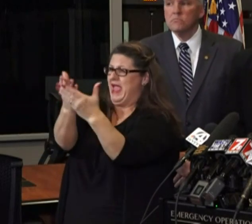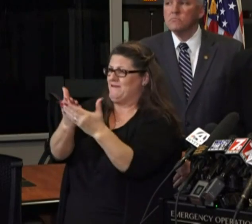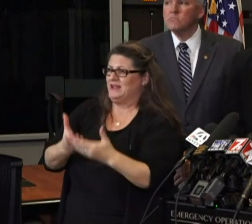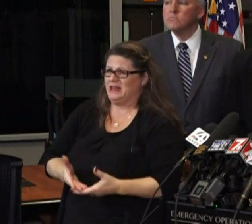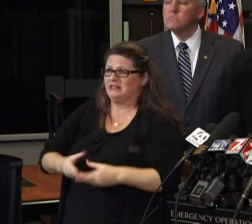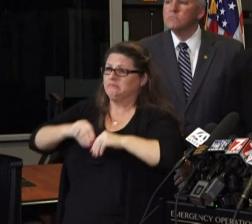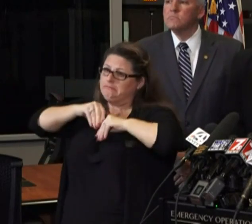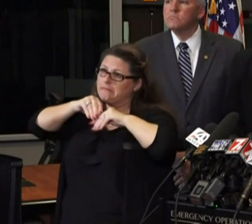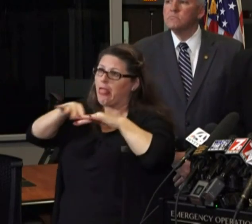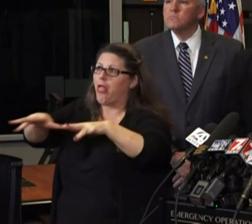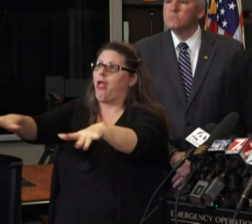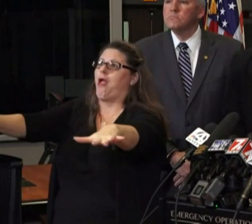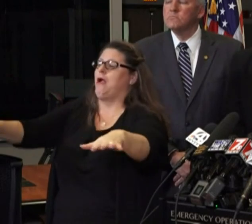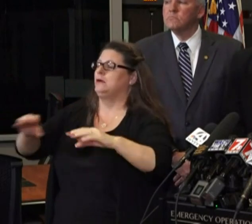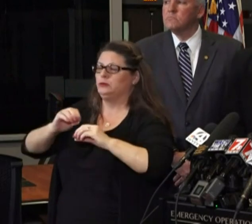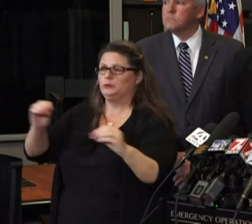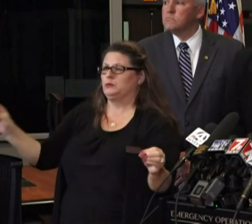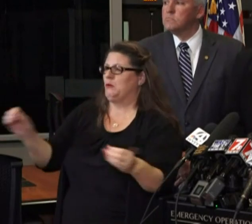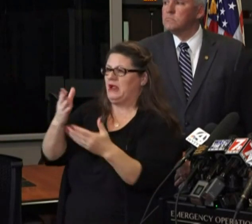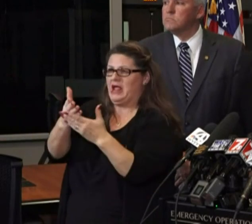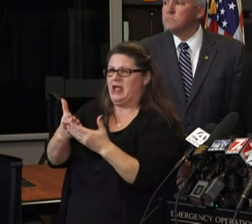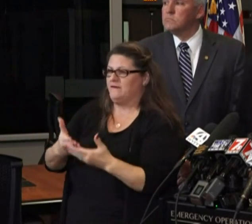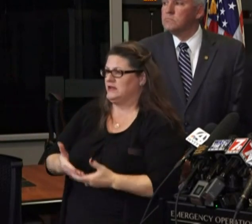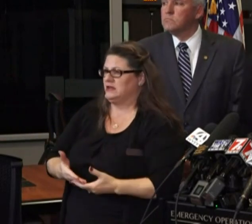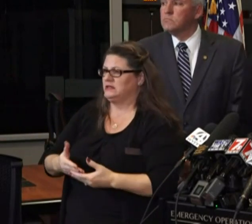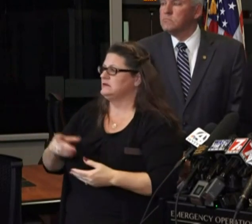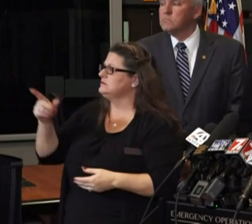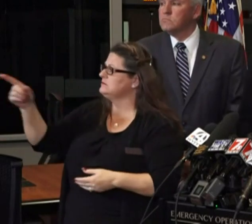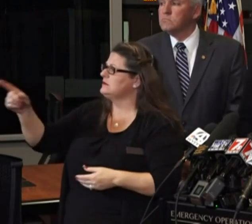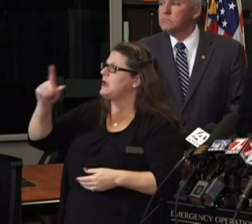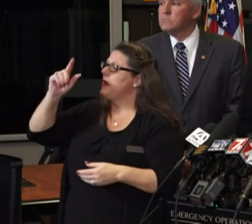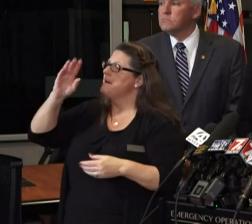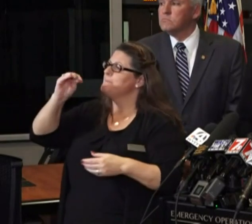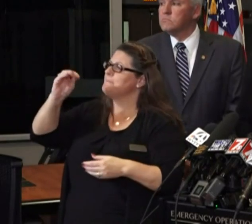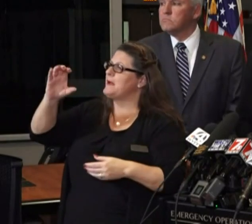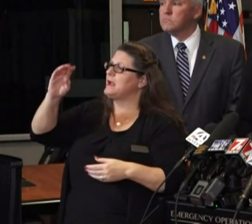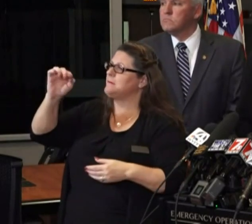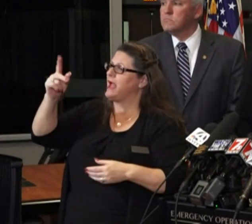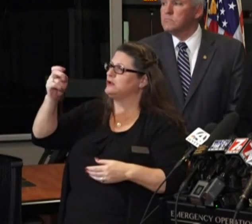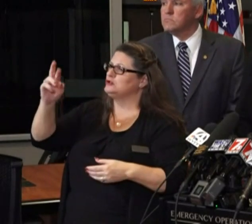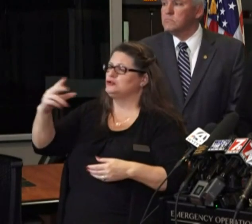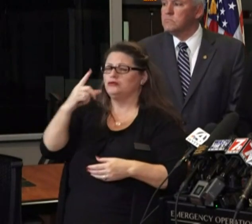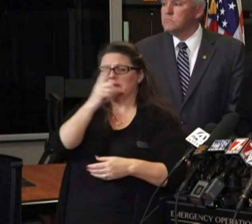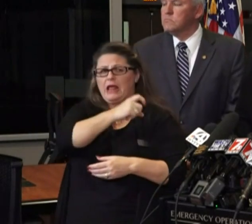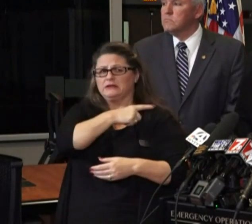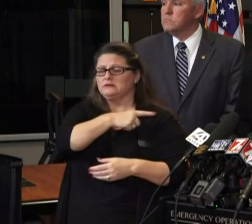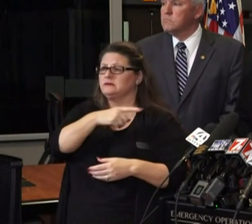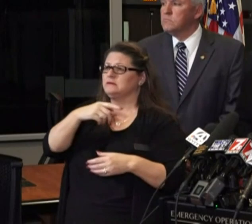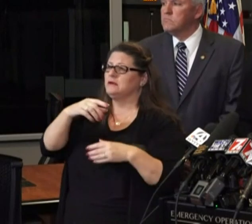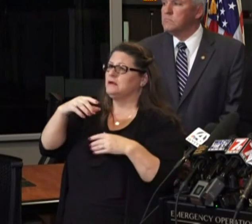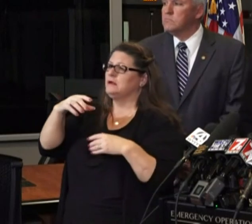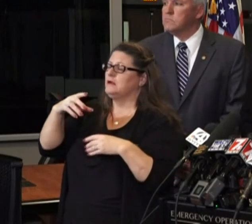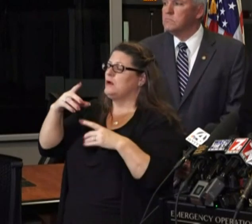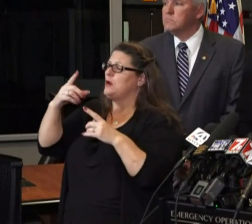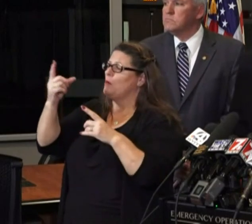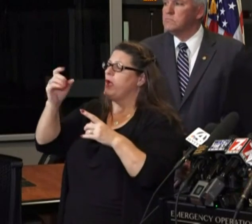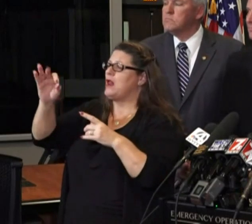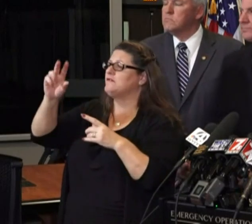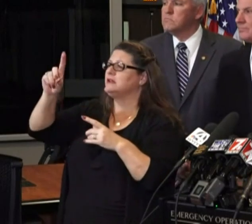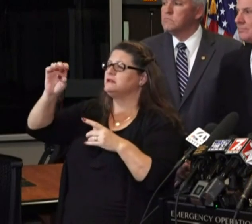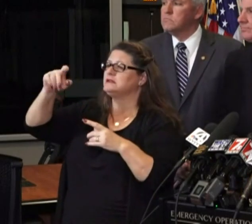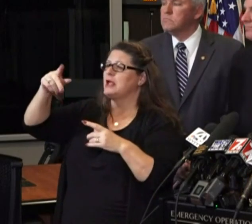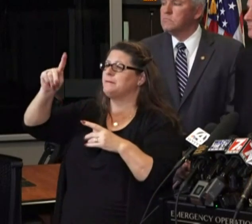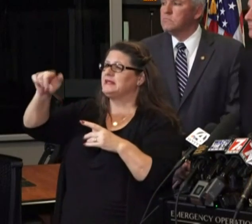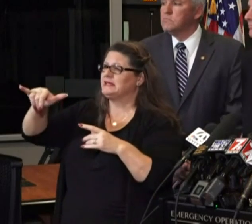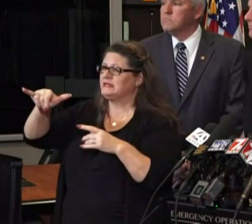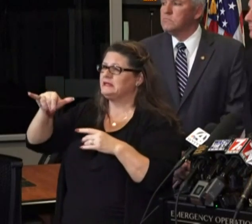community. Governor McMaster, sure. The Deputy Director of Commerce was here the other day, the last time we had a press conference here. Can you